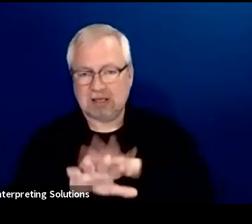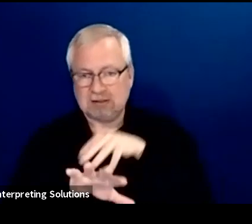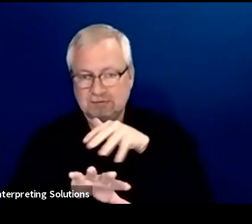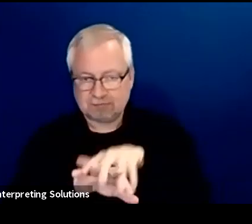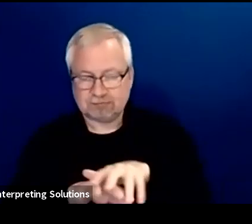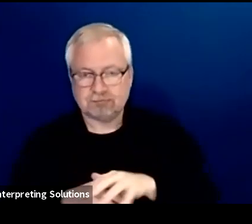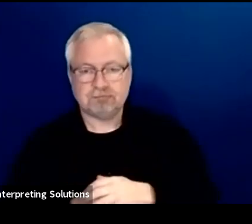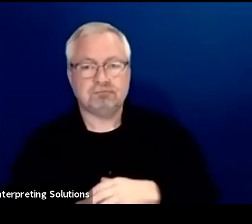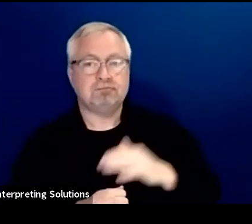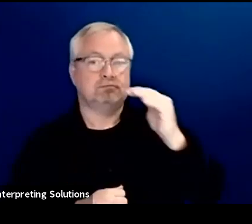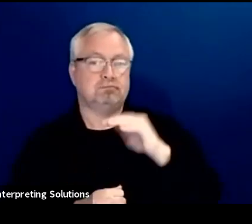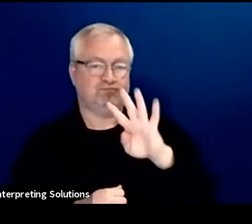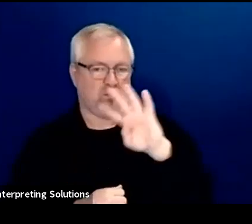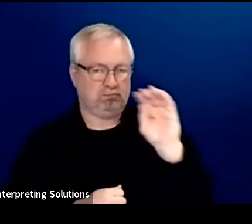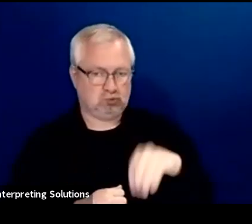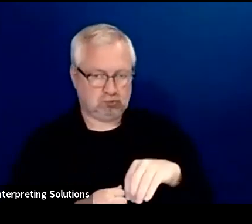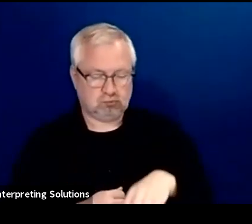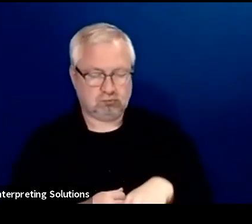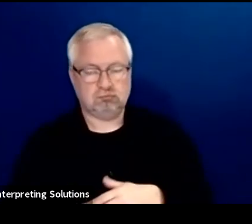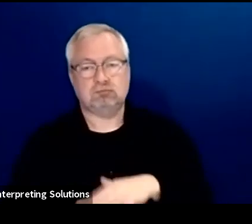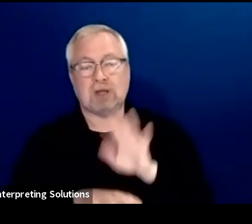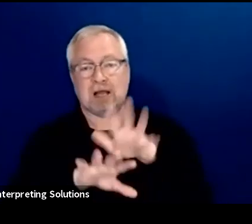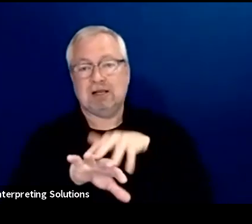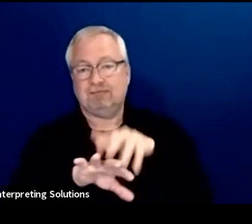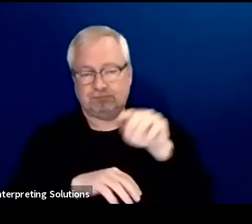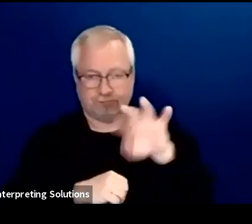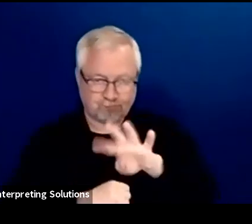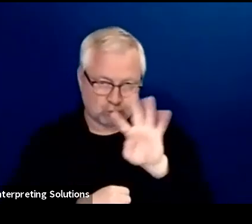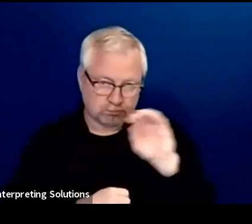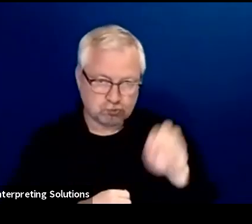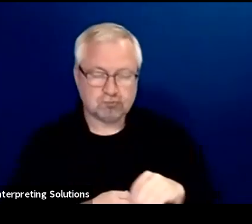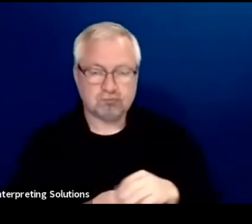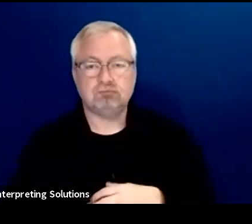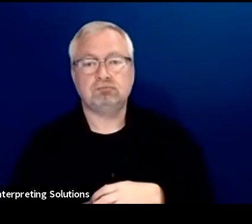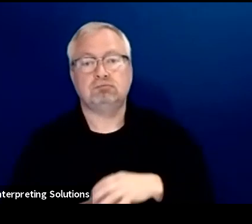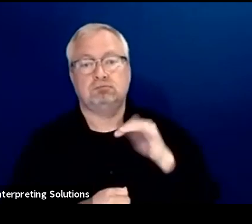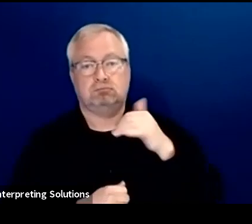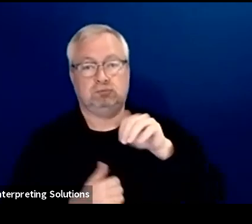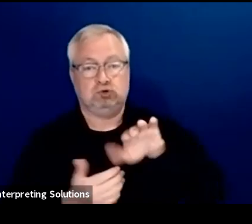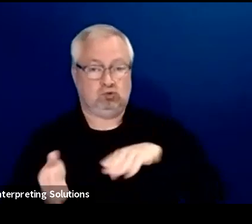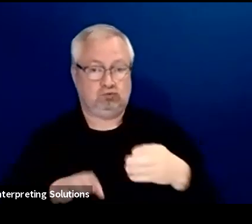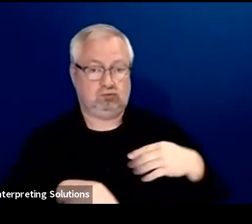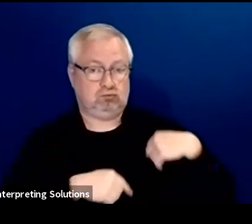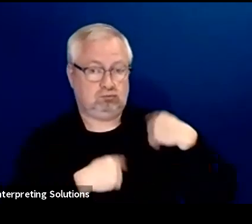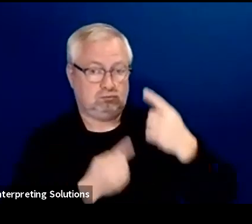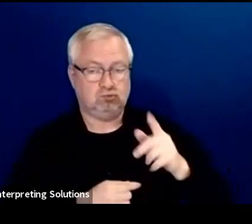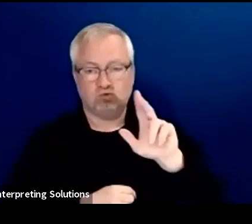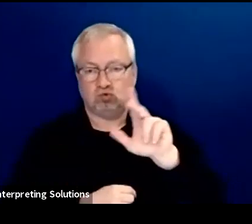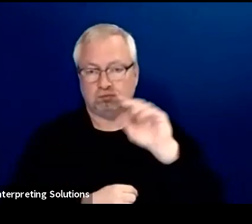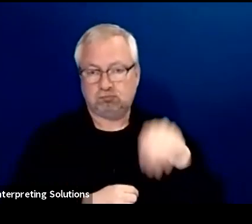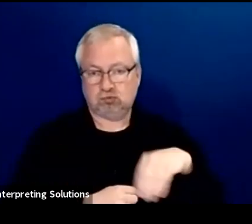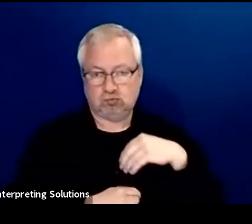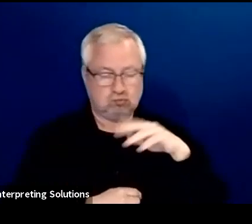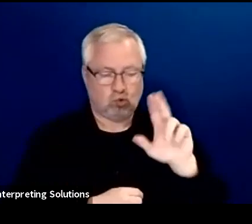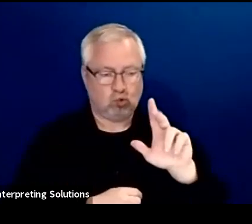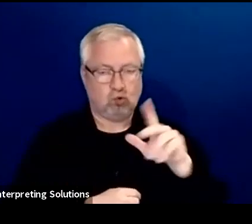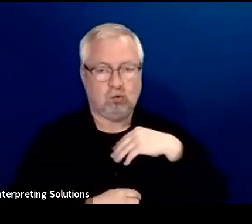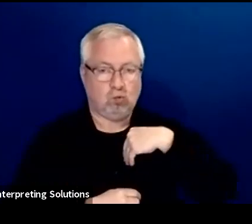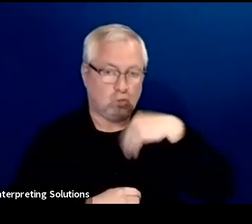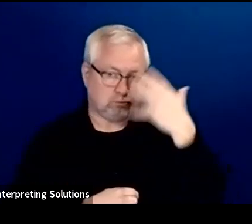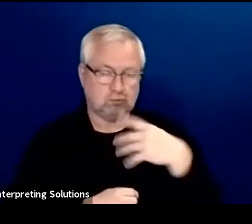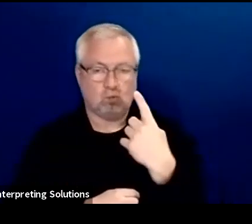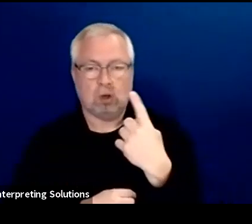In terms of the deaths so far, 23 white, 1 Asian, 6 unknown at this time. I only point this out because, again, I